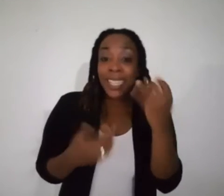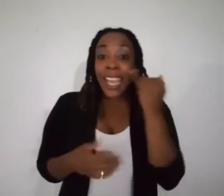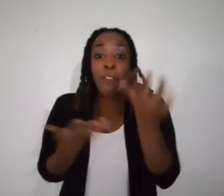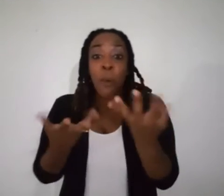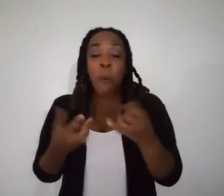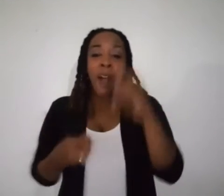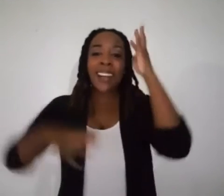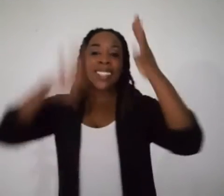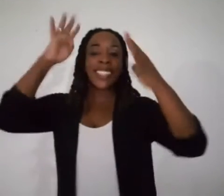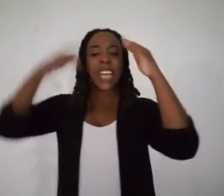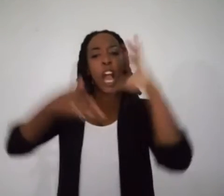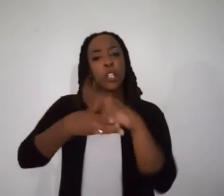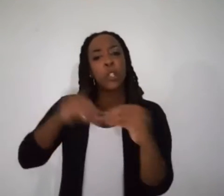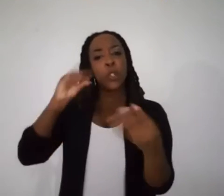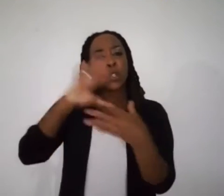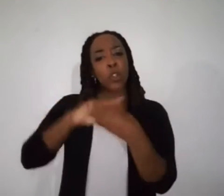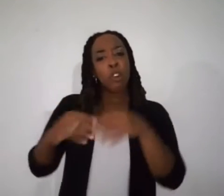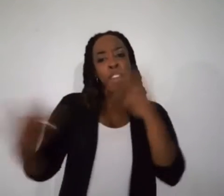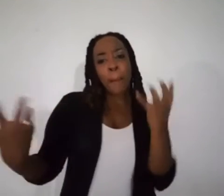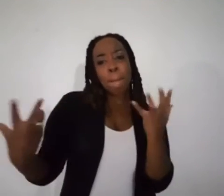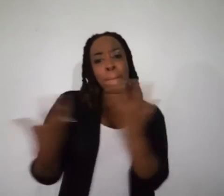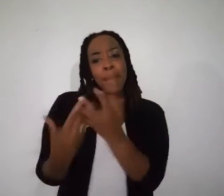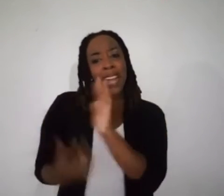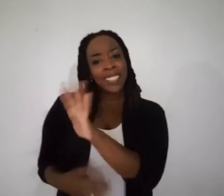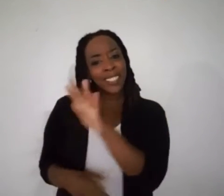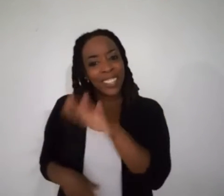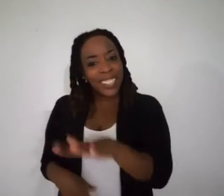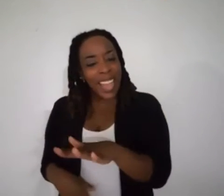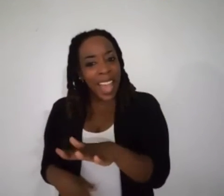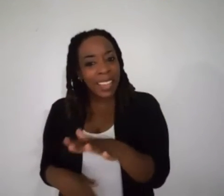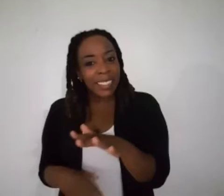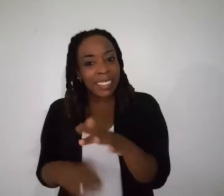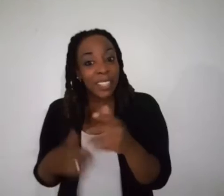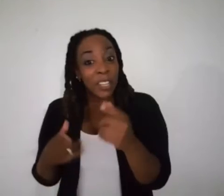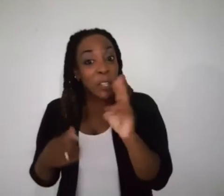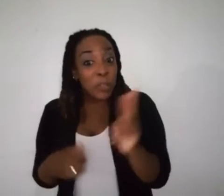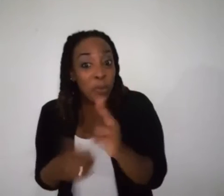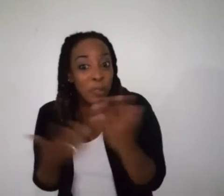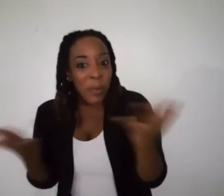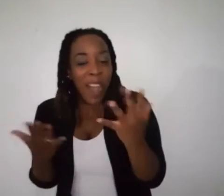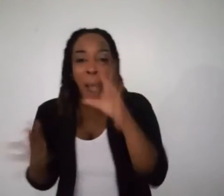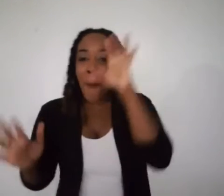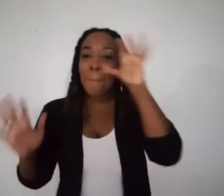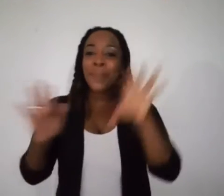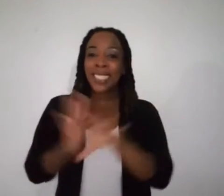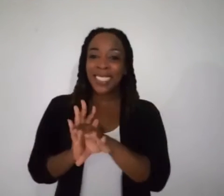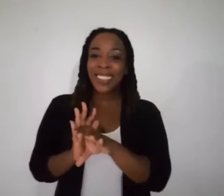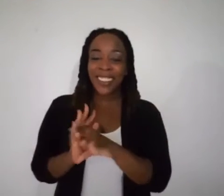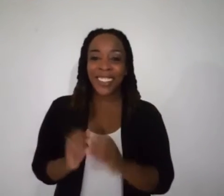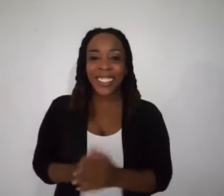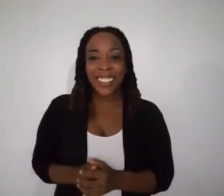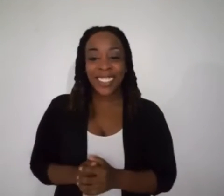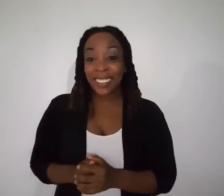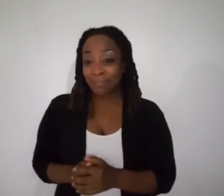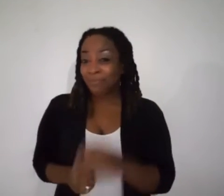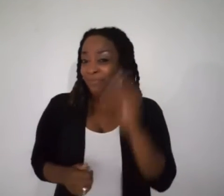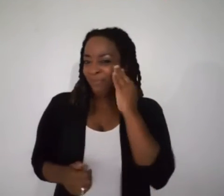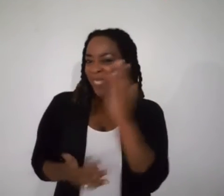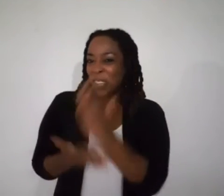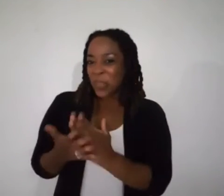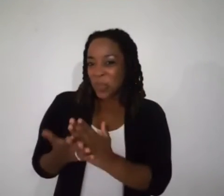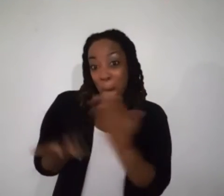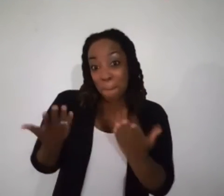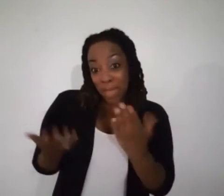specific to your child, then you can use pictures. And some of you, I'm sure, can draw well, but you